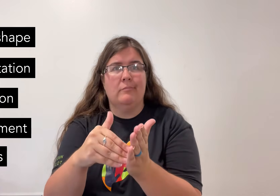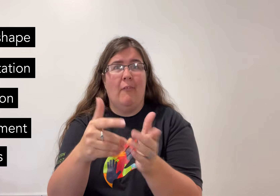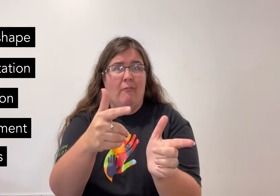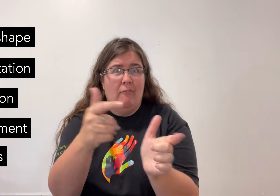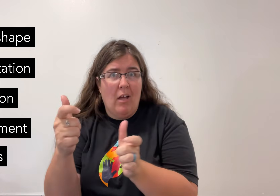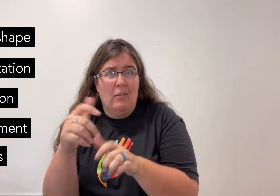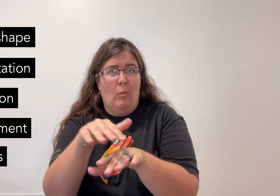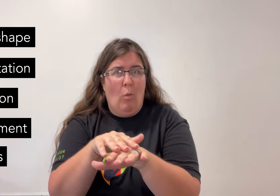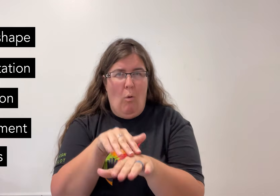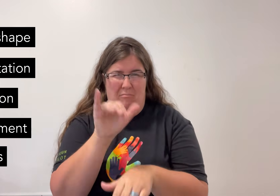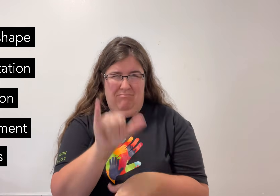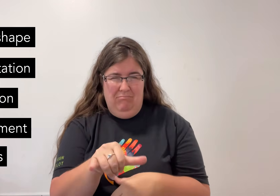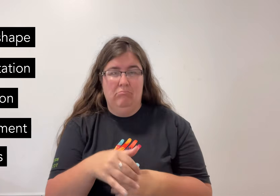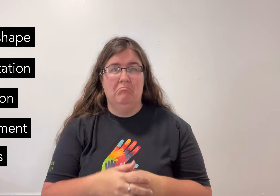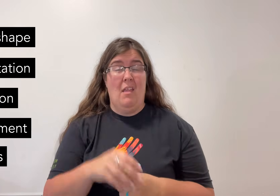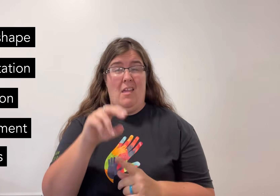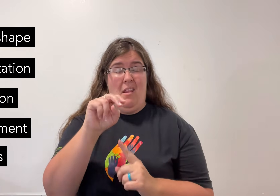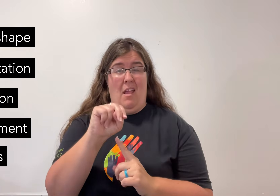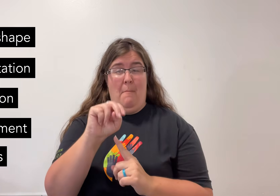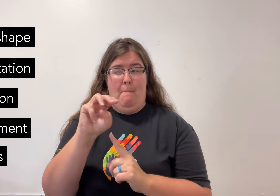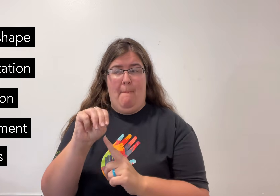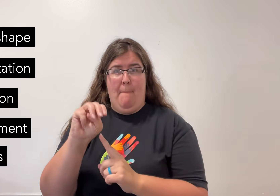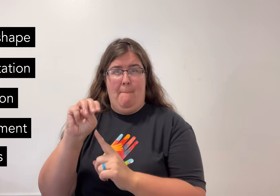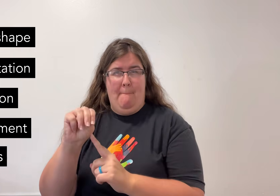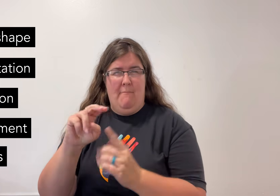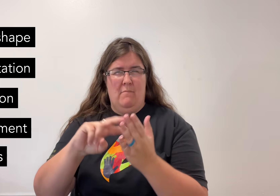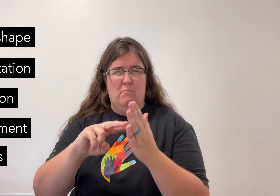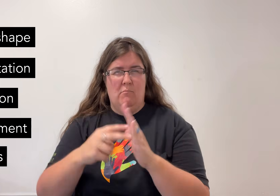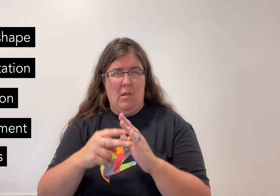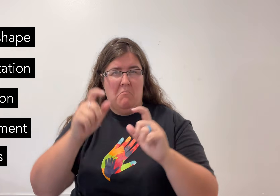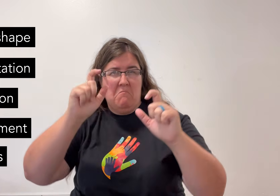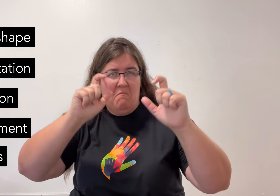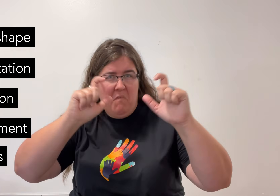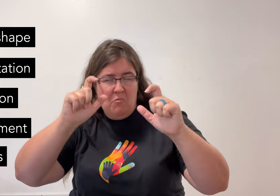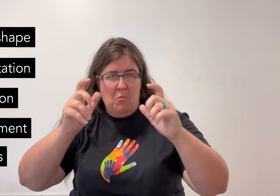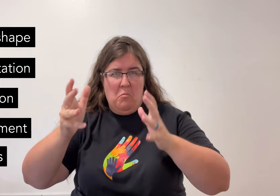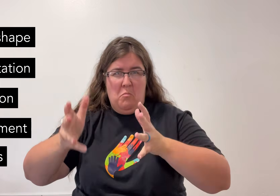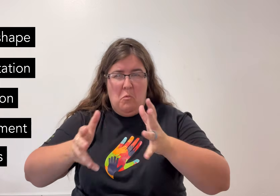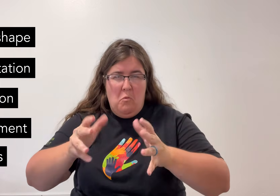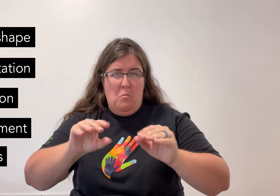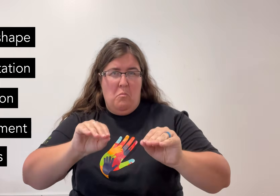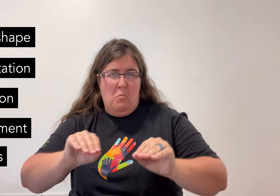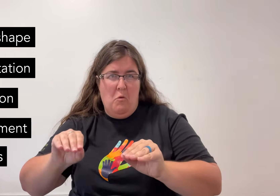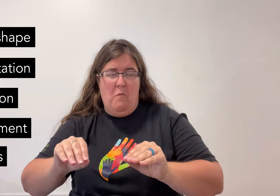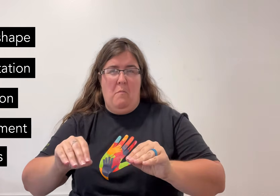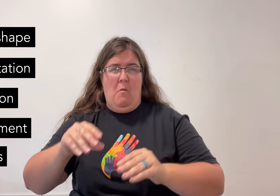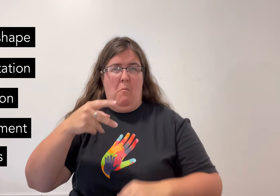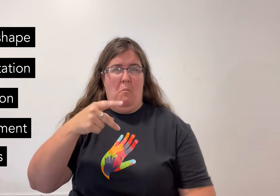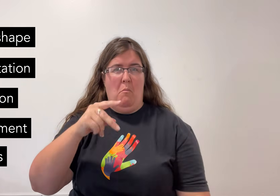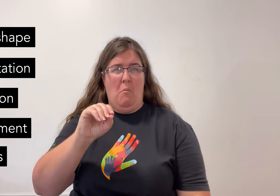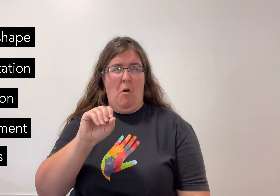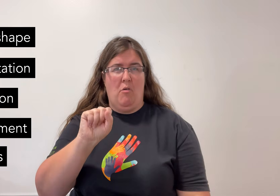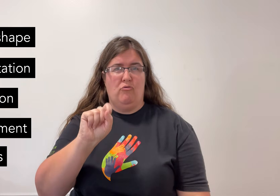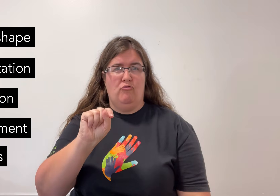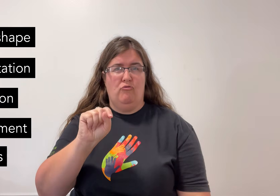it's signed fast or slow. Non-manual markers, so that means facial expressions, body movement, and